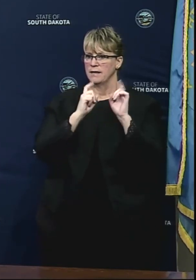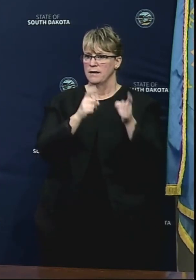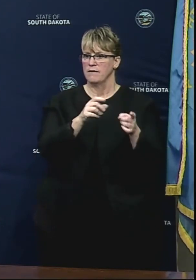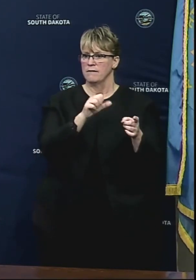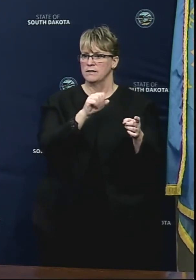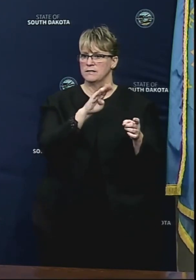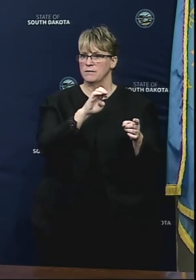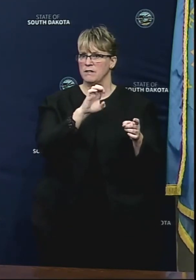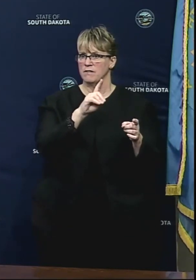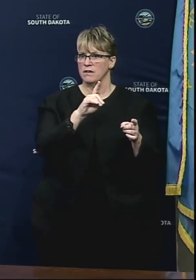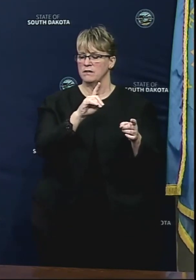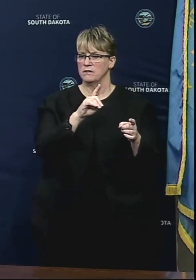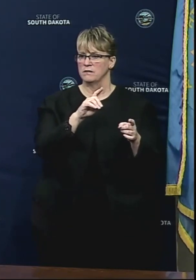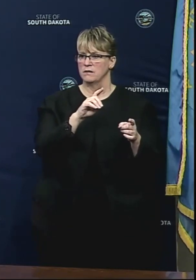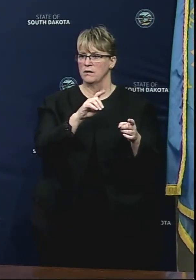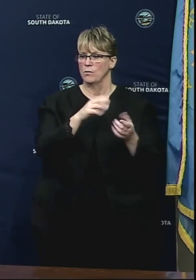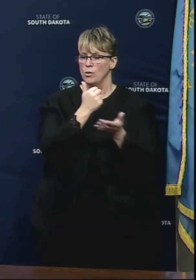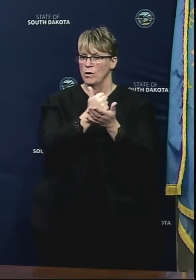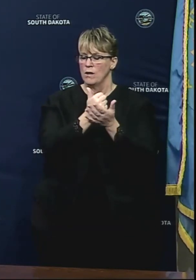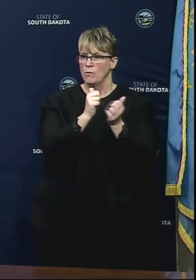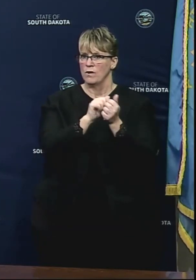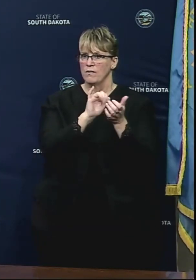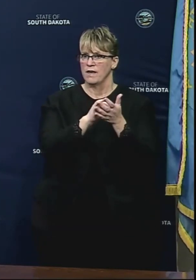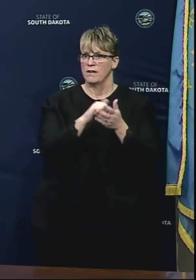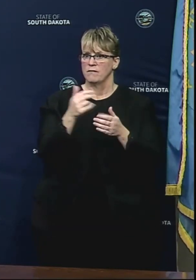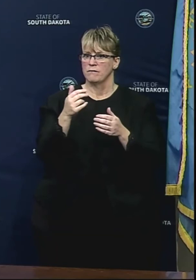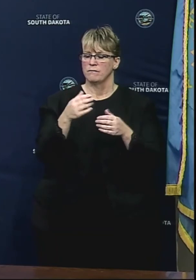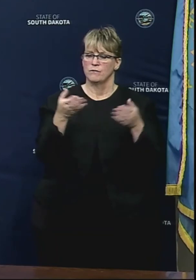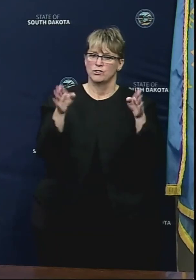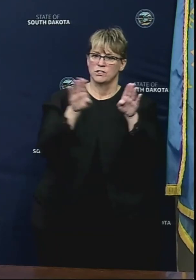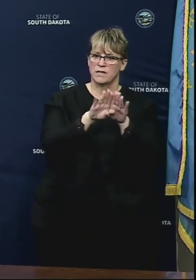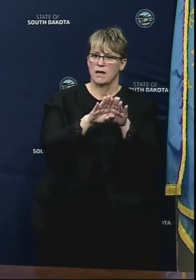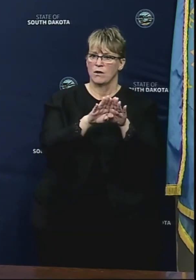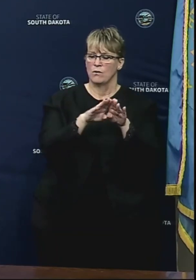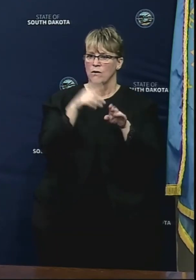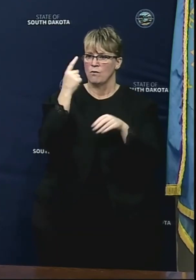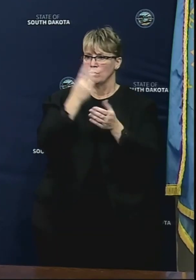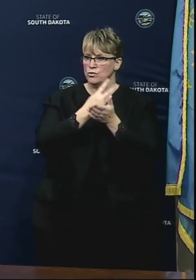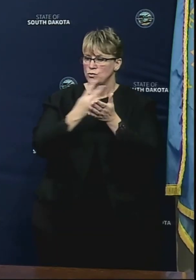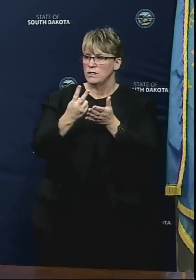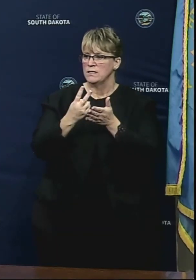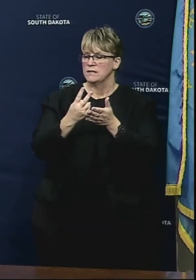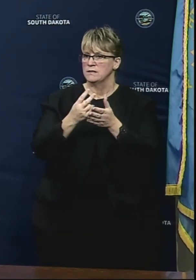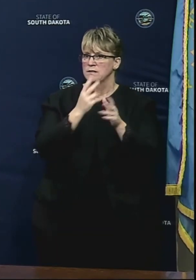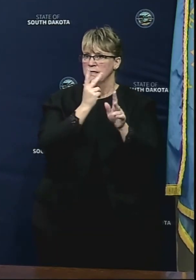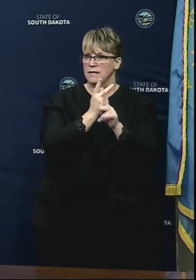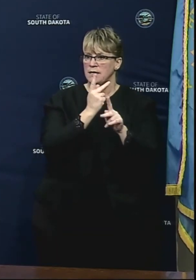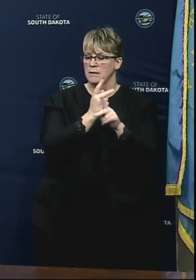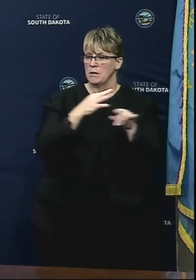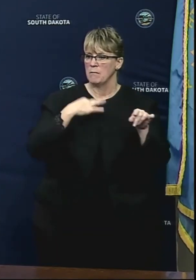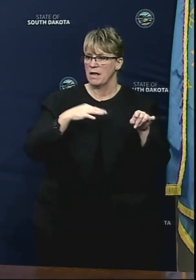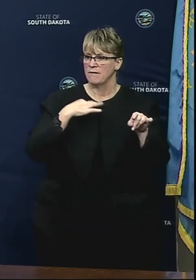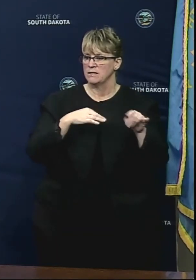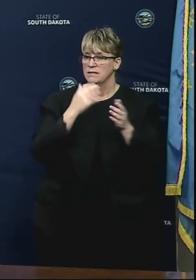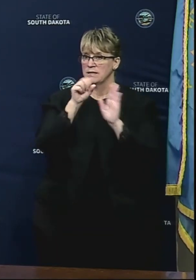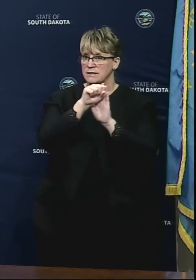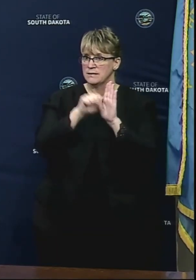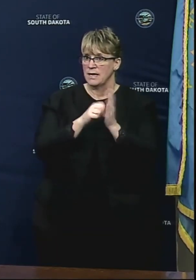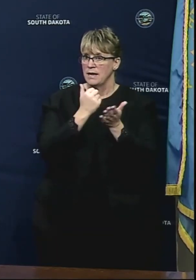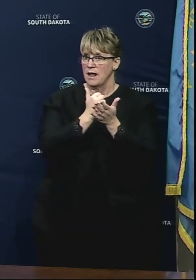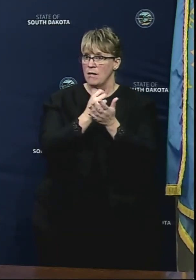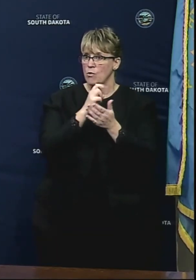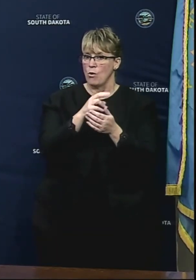being willing to shut down for 2 weeks? Will you help with that since you're asking them to pay their employees and maintain benefits, or is that something you're asking them to